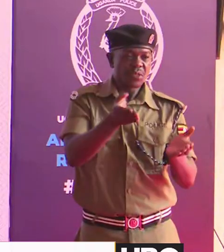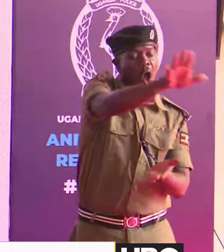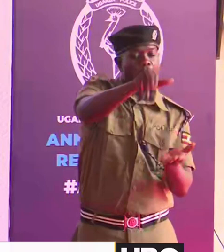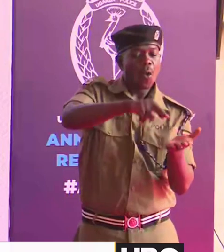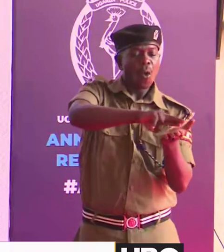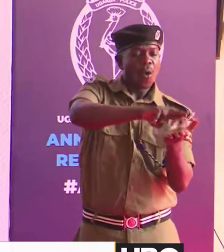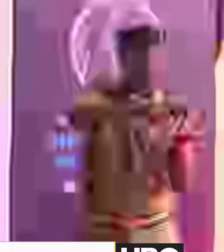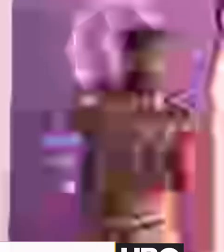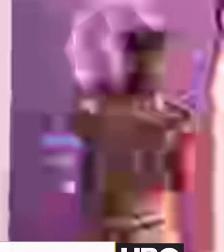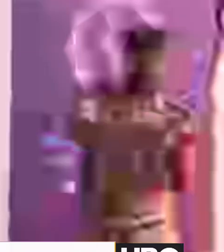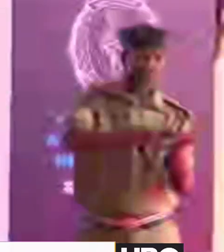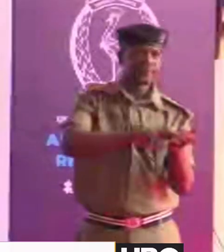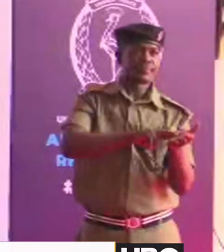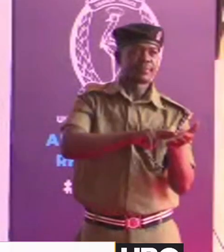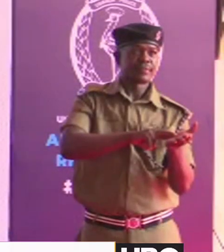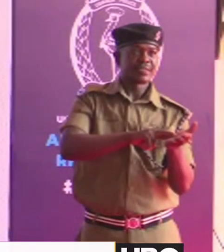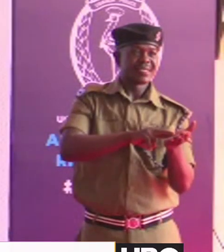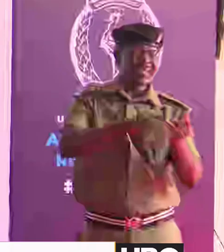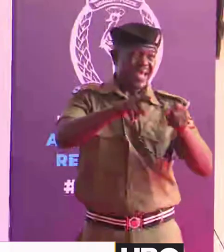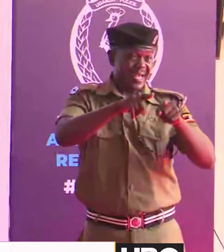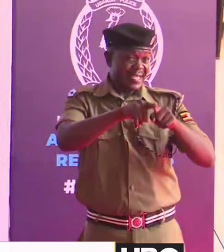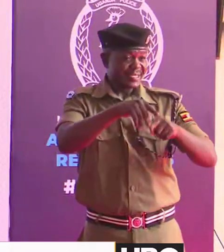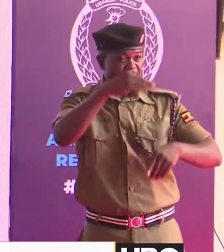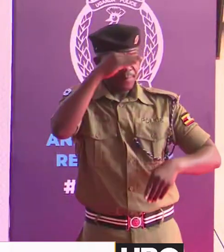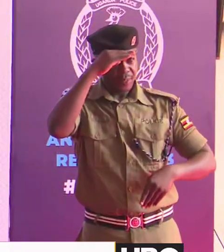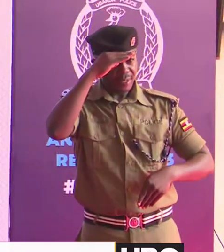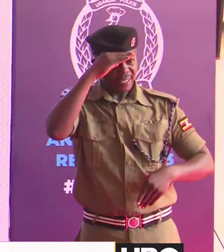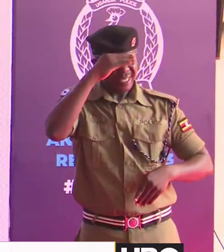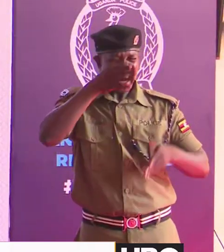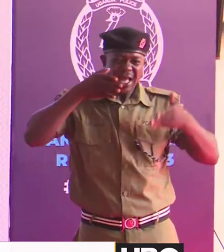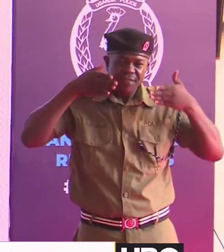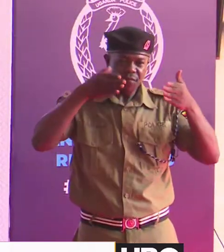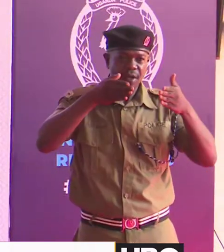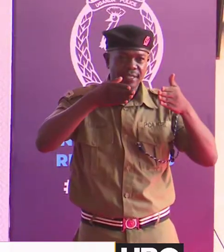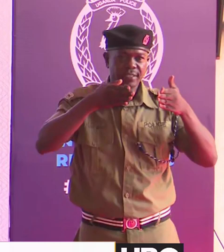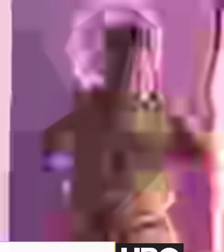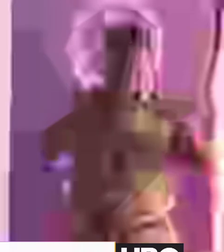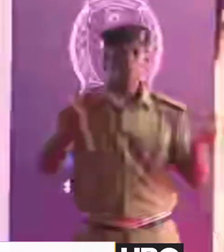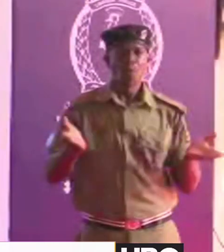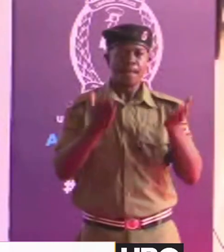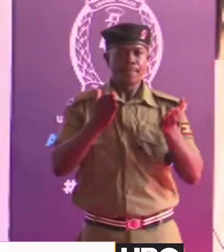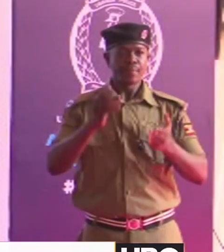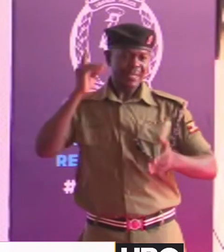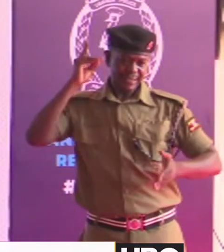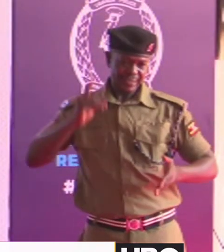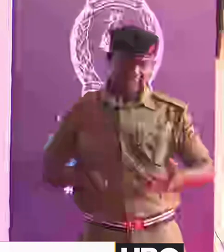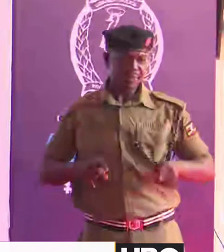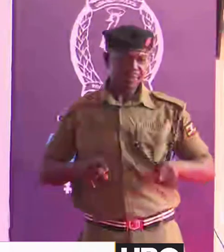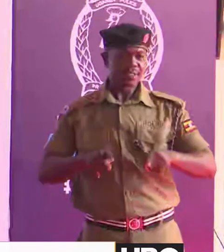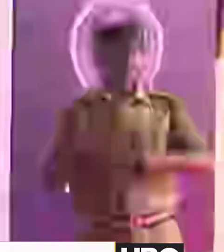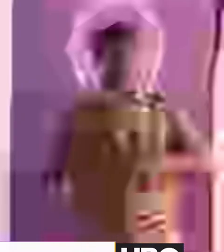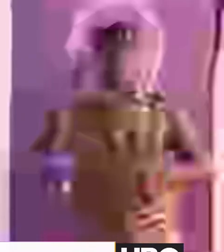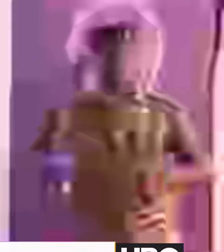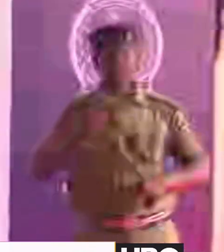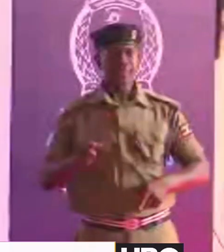Relatedly, the force has focused on strengthening discipline and adherence to human rights by